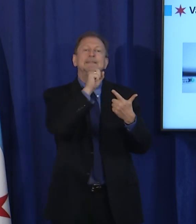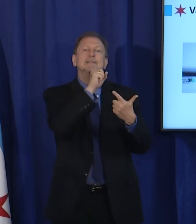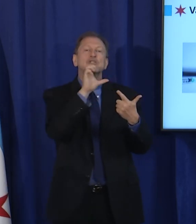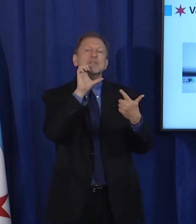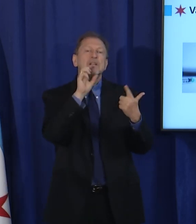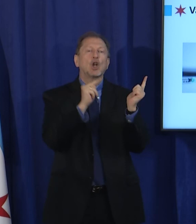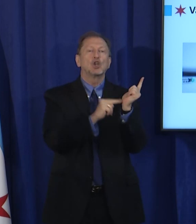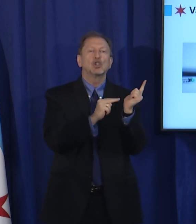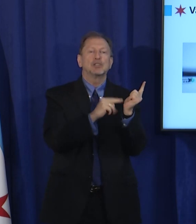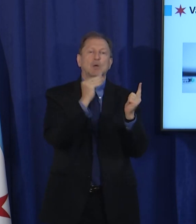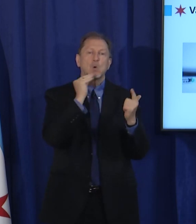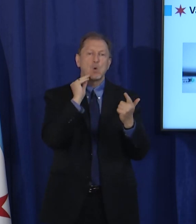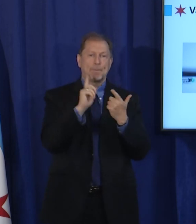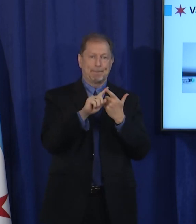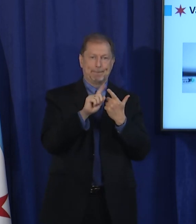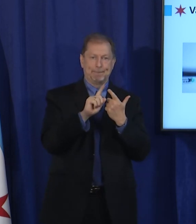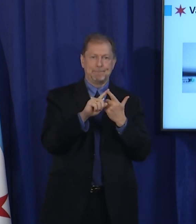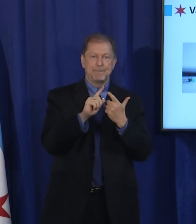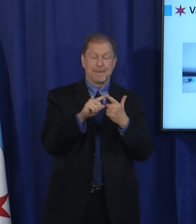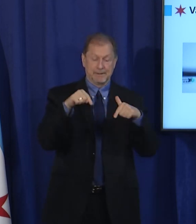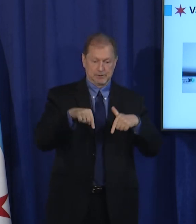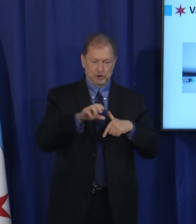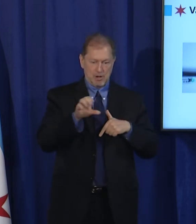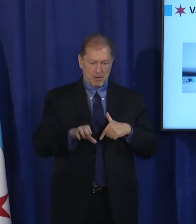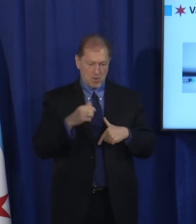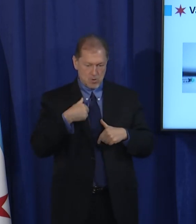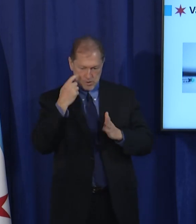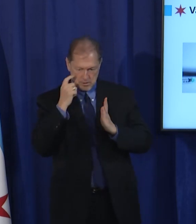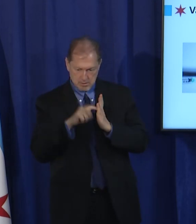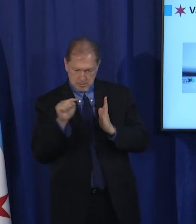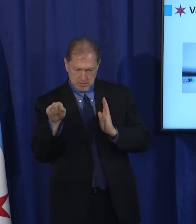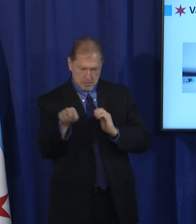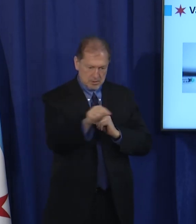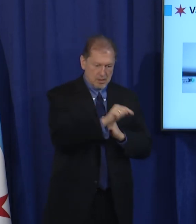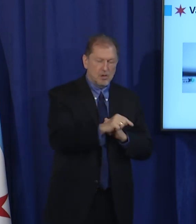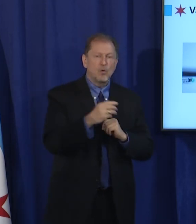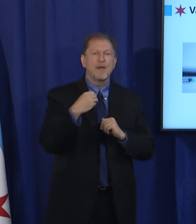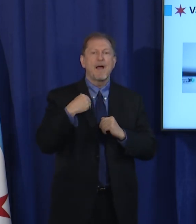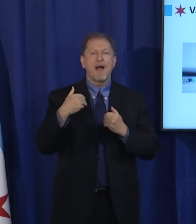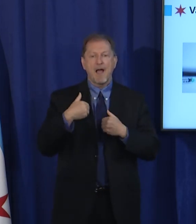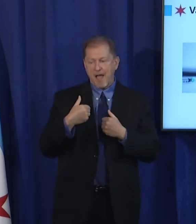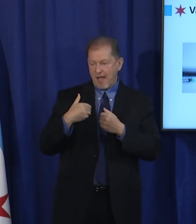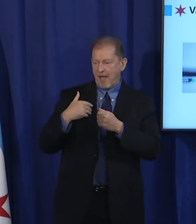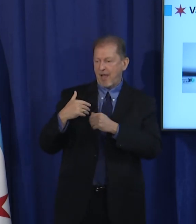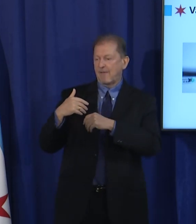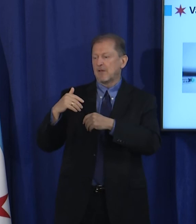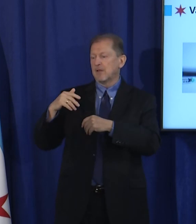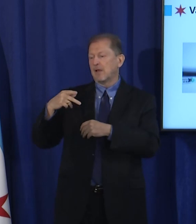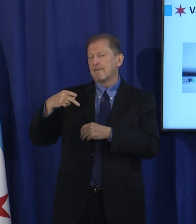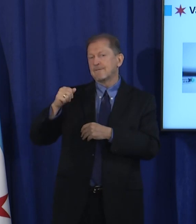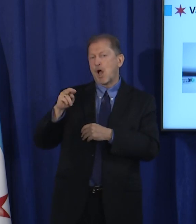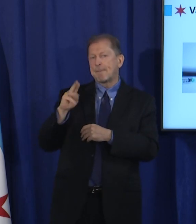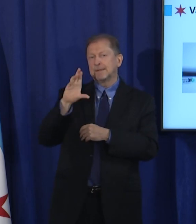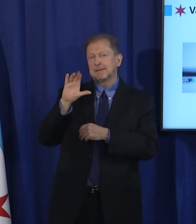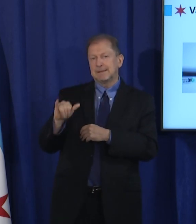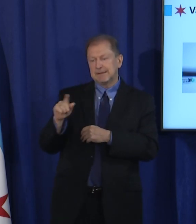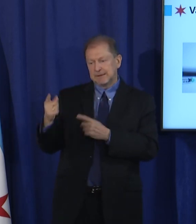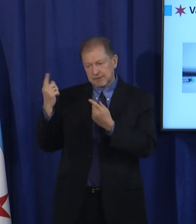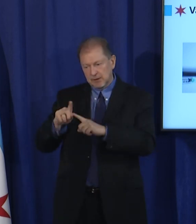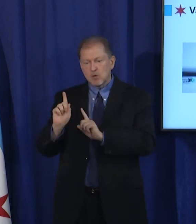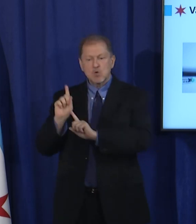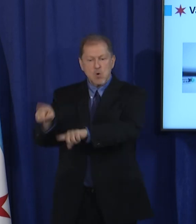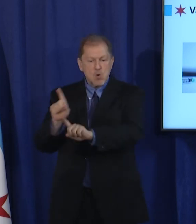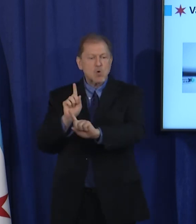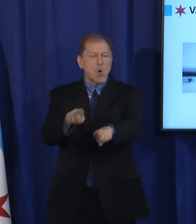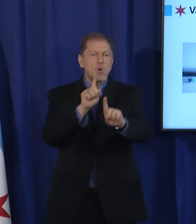We've got very specific plans here in Chicago, working with a pharmacy partner to vaccinate employees in those settings. And then we start